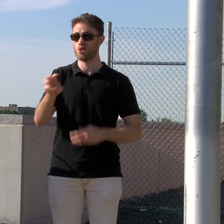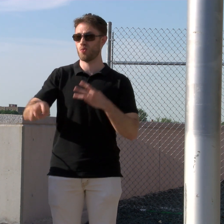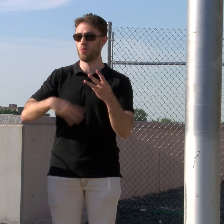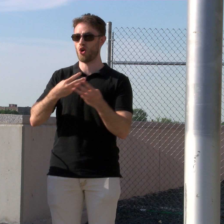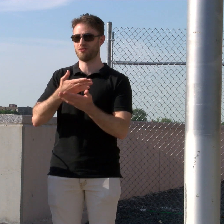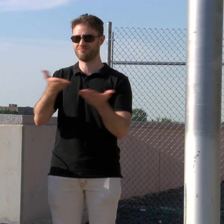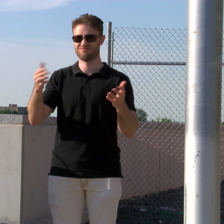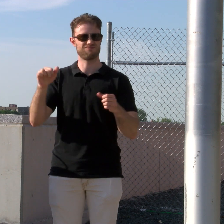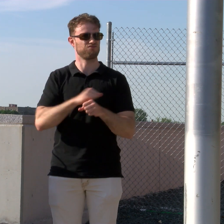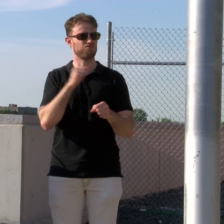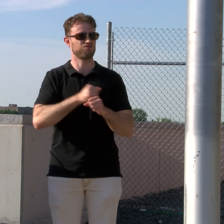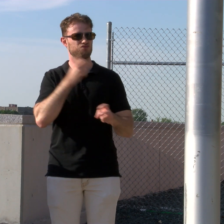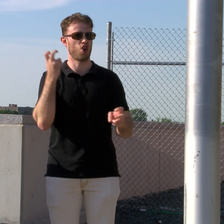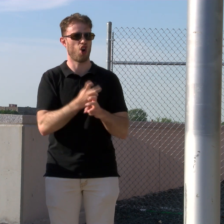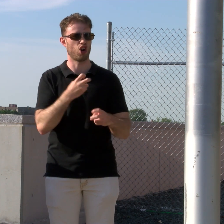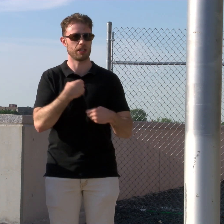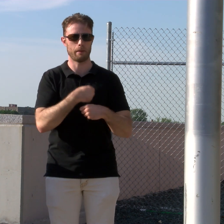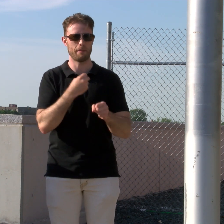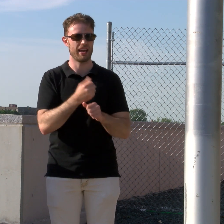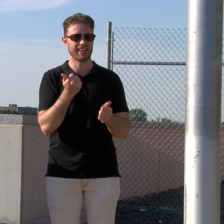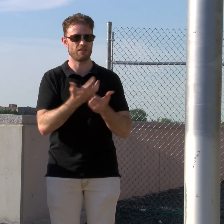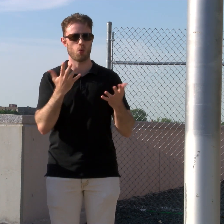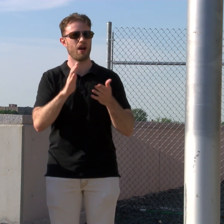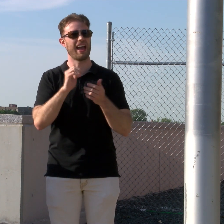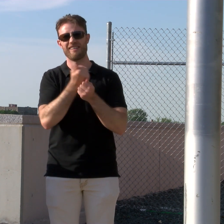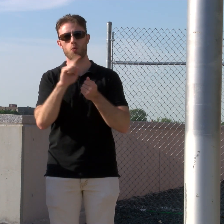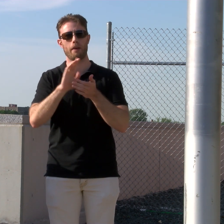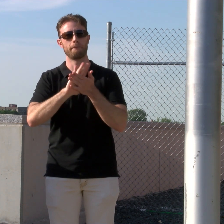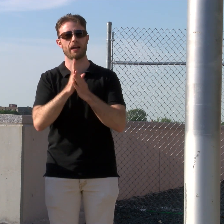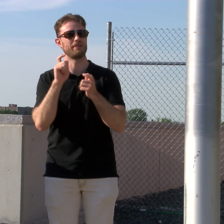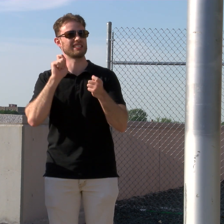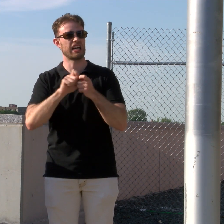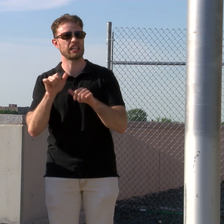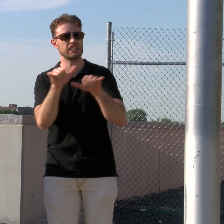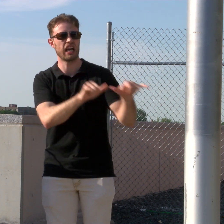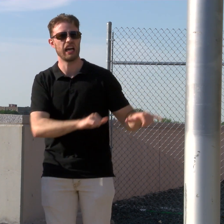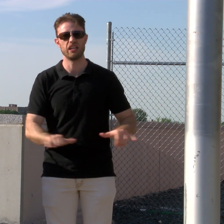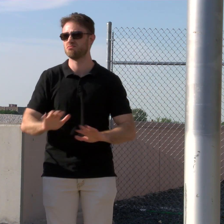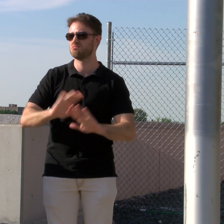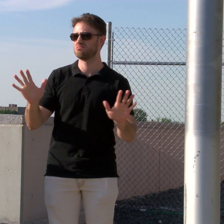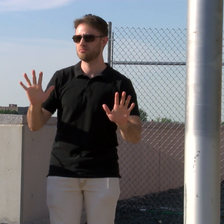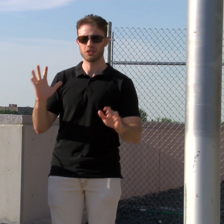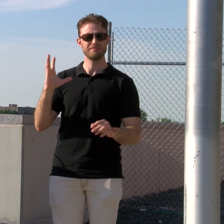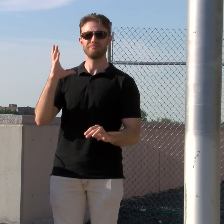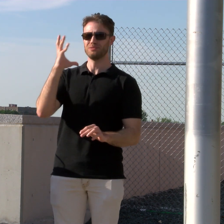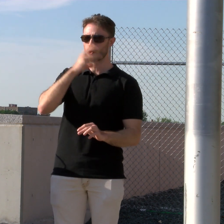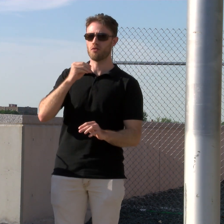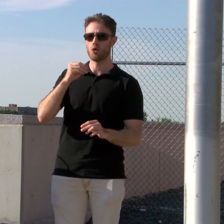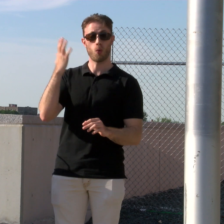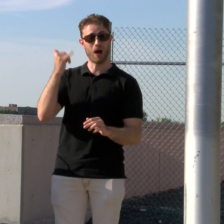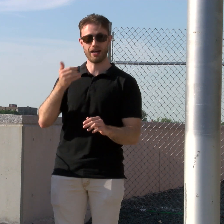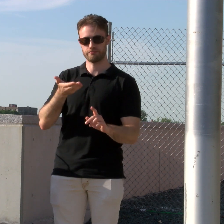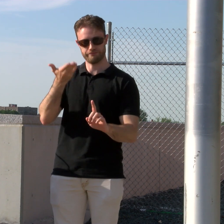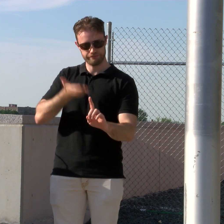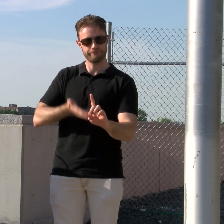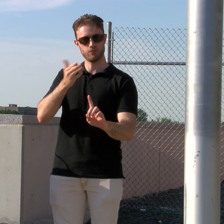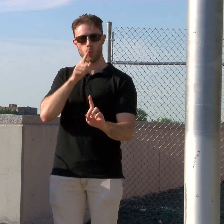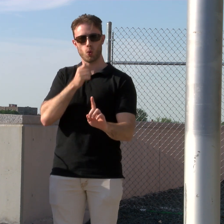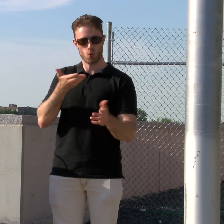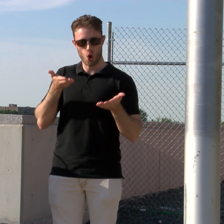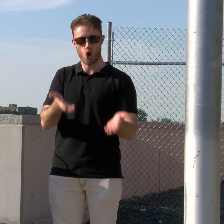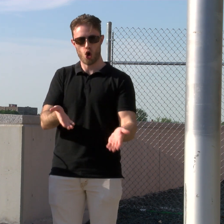so hard to make everyone exactly the same. There is beauty in being who you are and continuing to